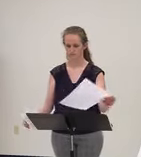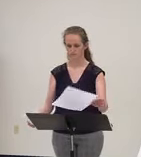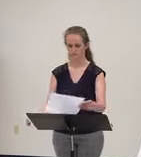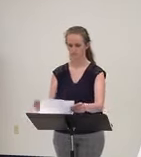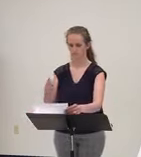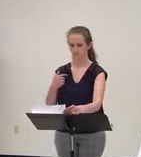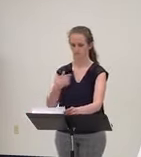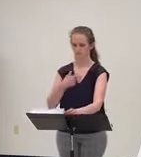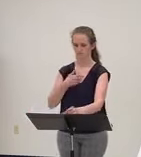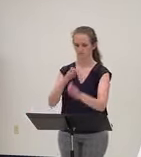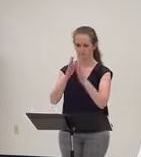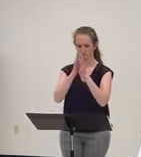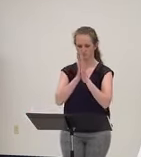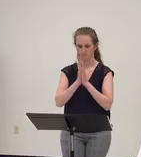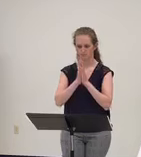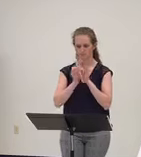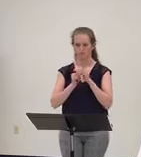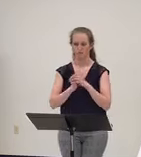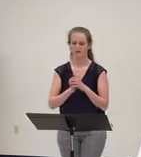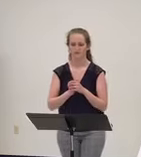Let us pray.